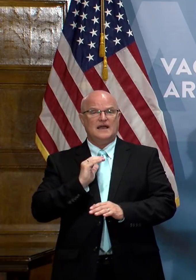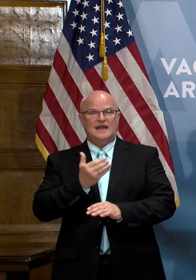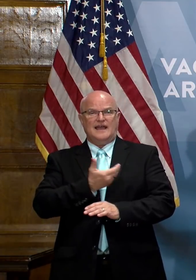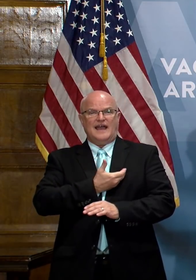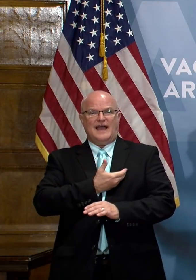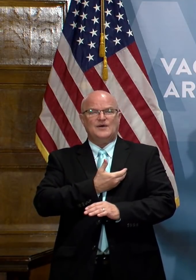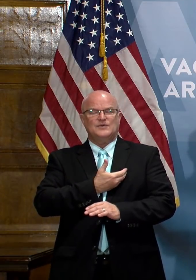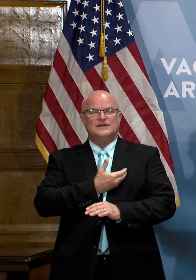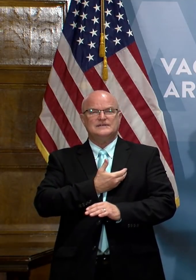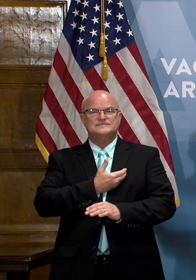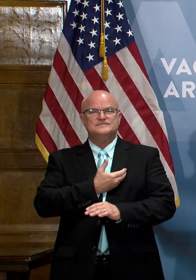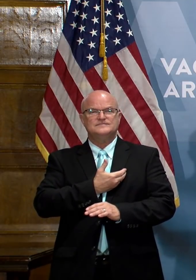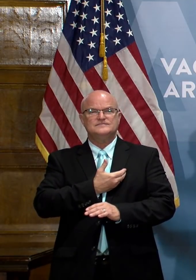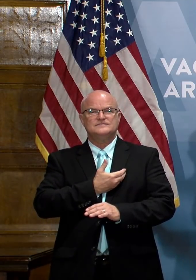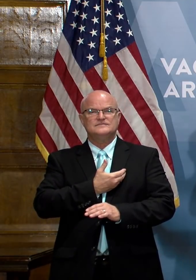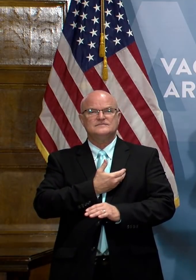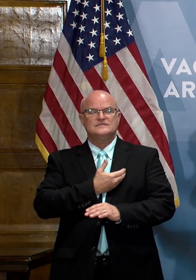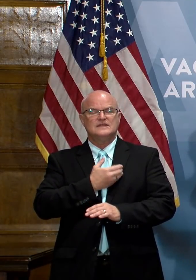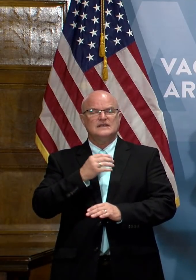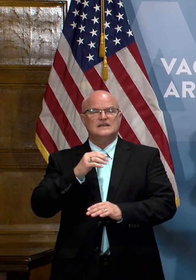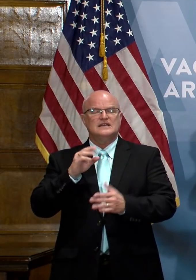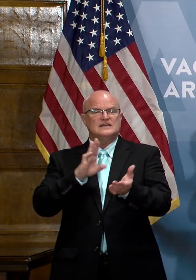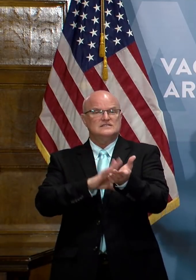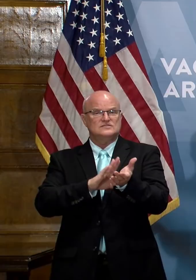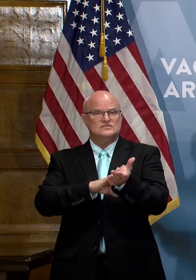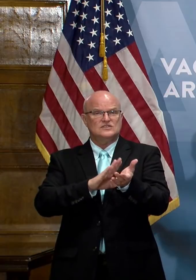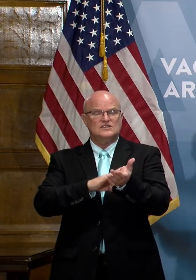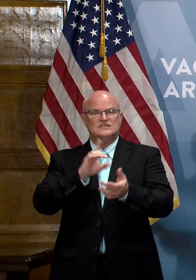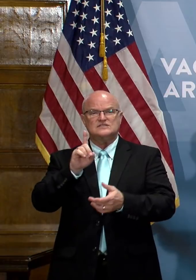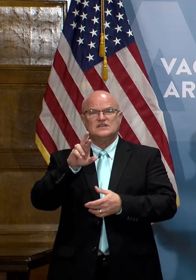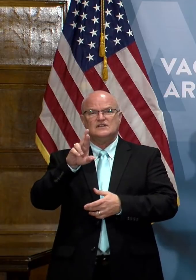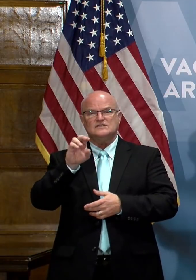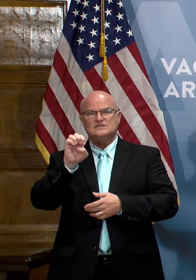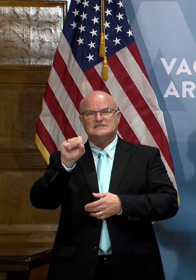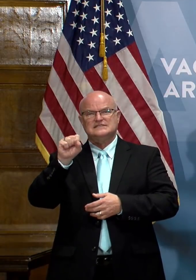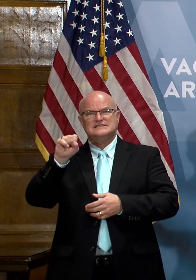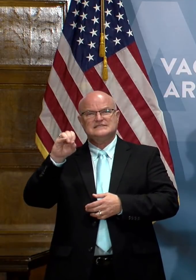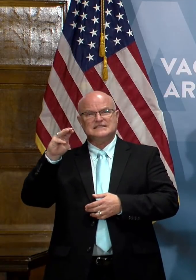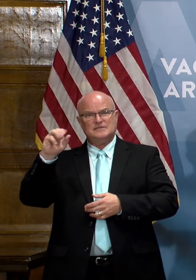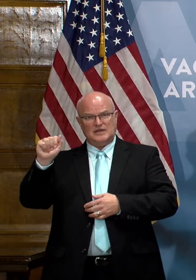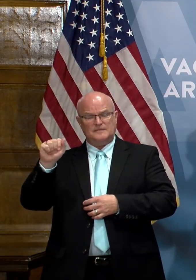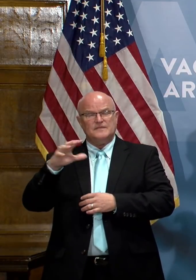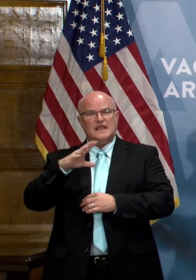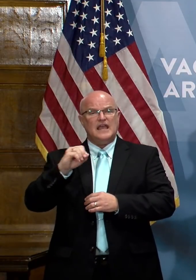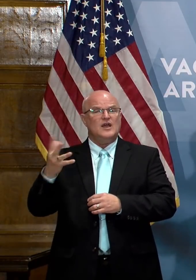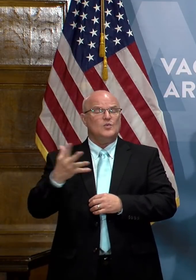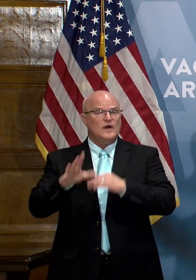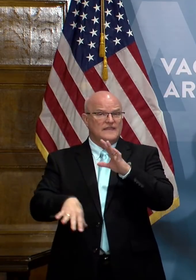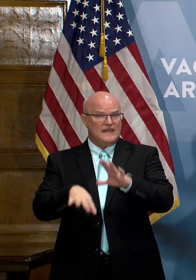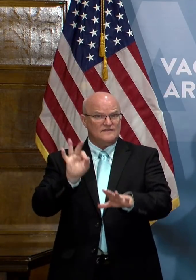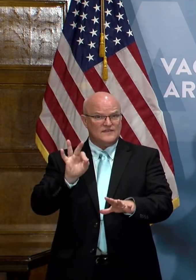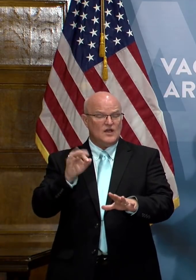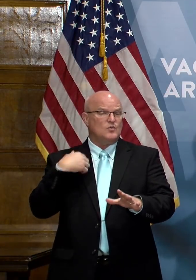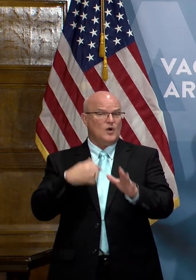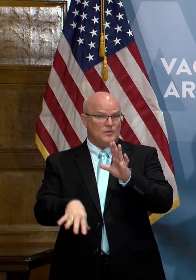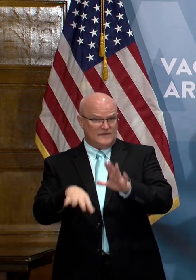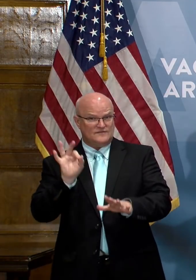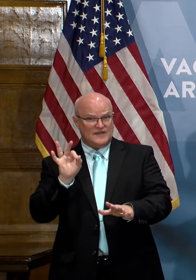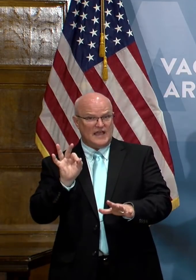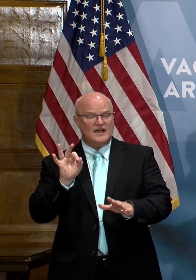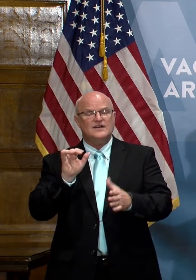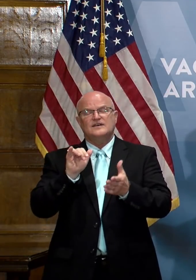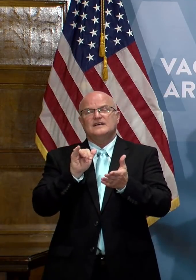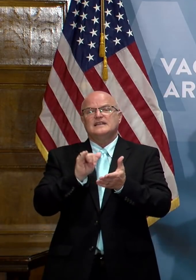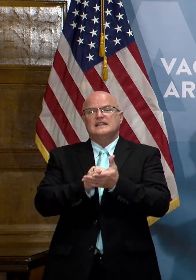our state epidemiologist, Dr. Sima, and what we have found,